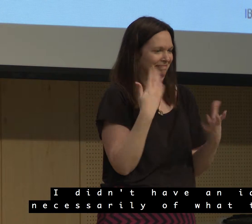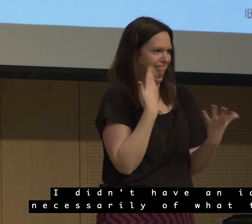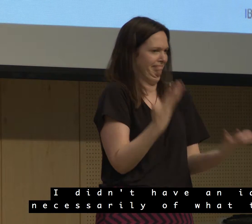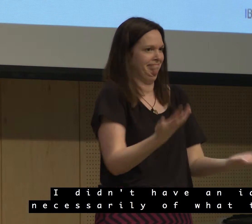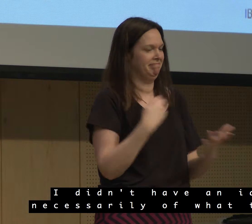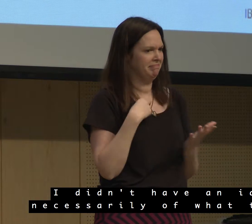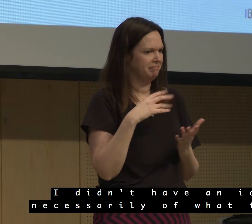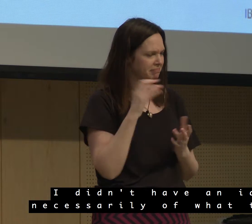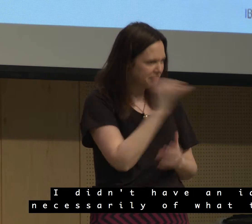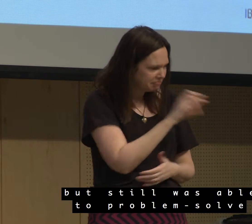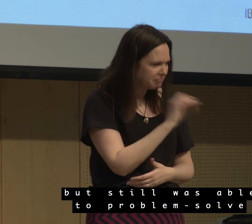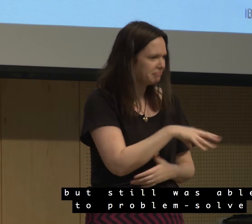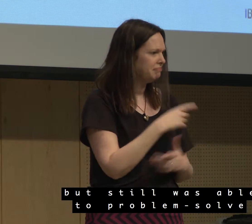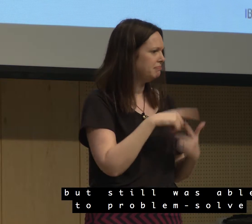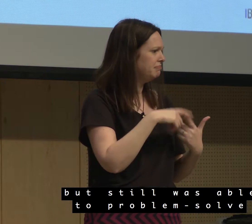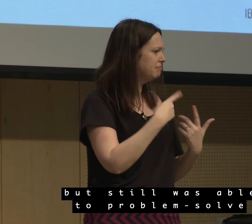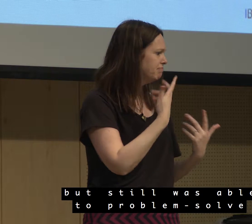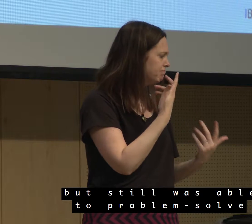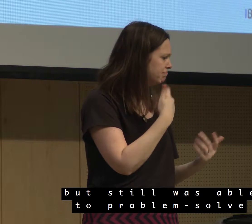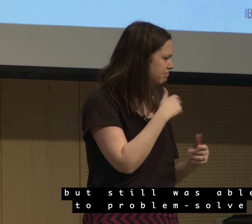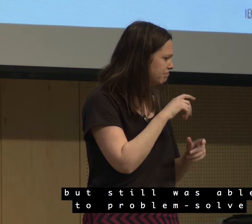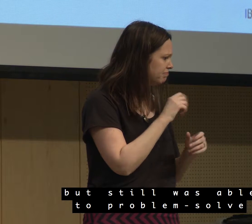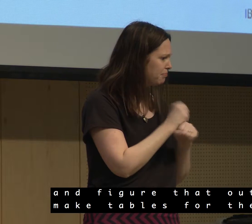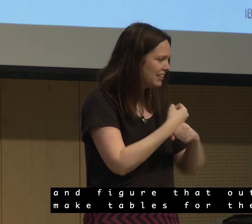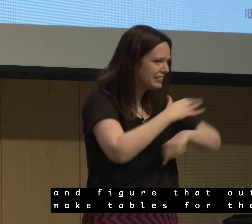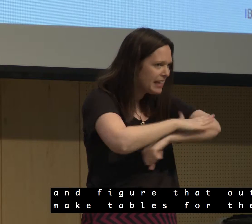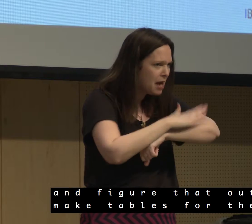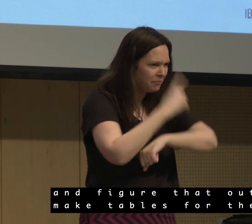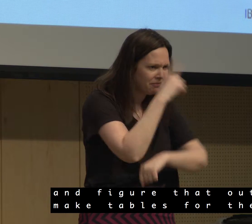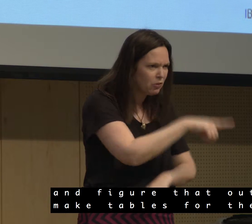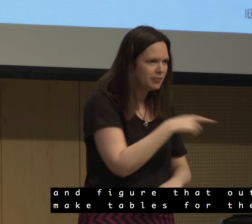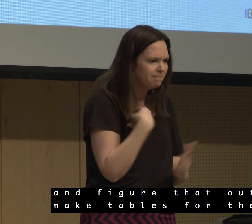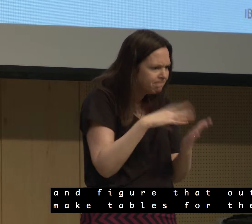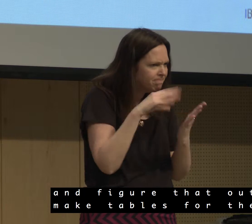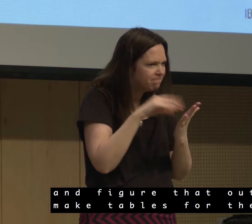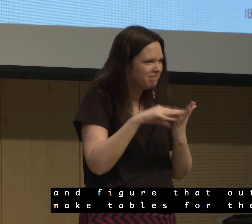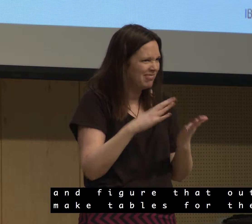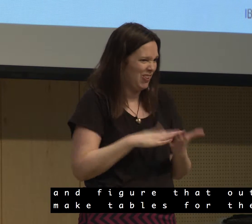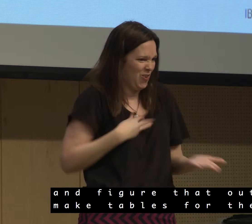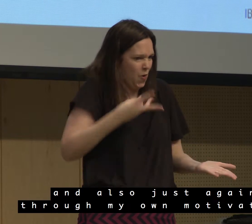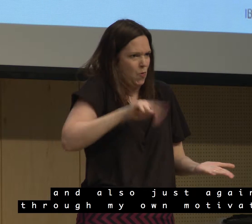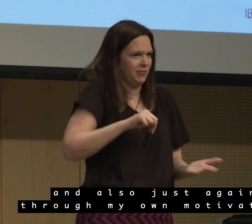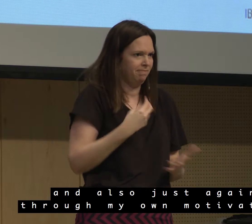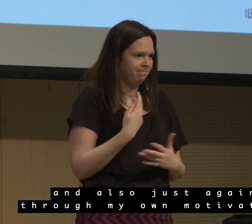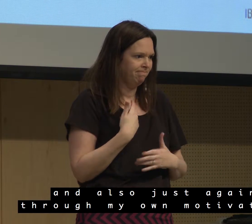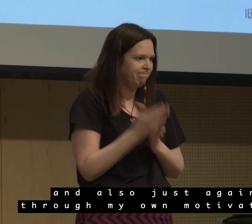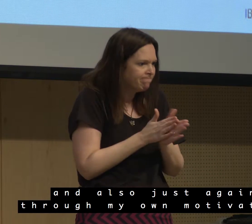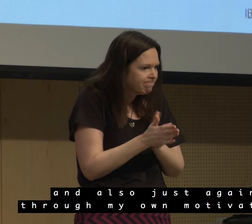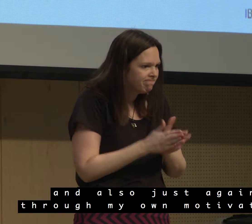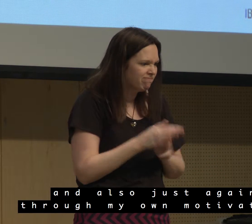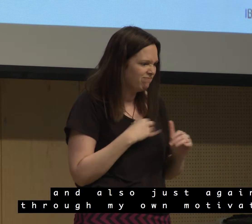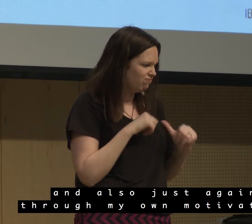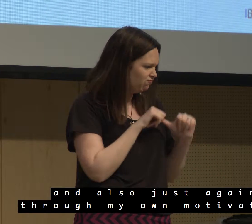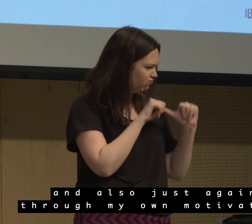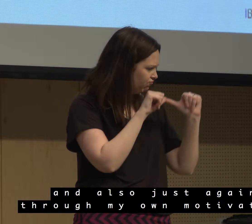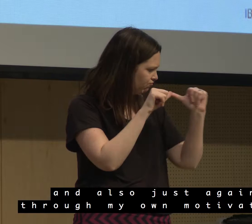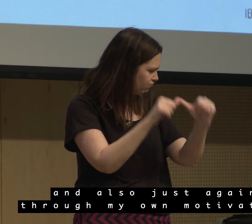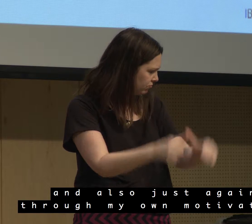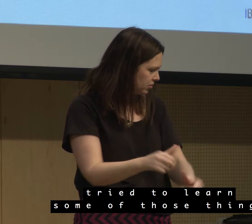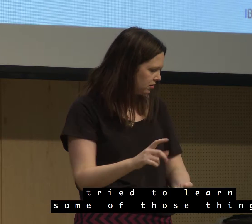idea necessarily of what to do, but still was able to problem solve and figure that out, make tables for them. And also just, again, through my own motivation, try